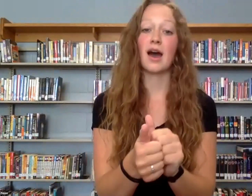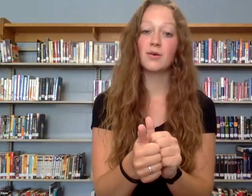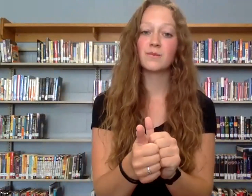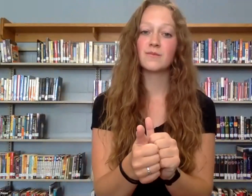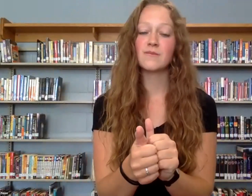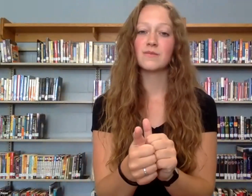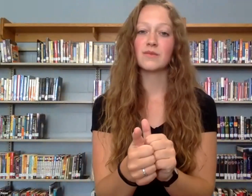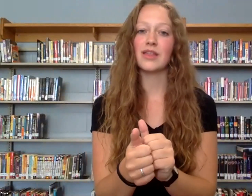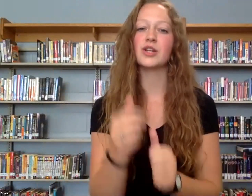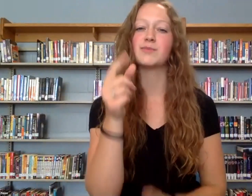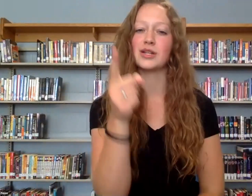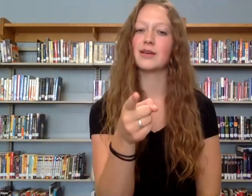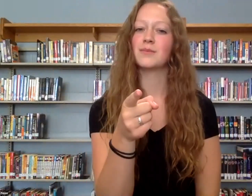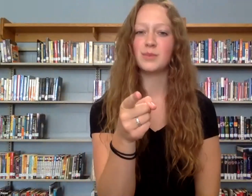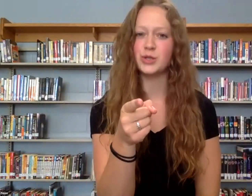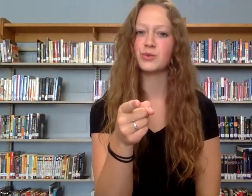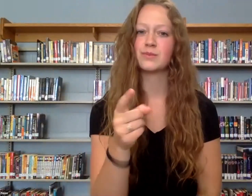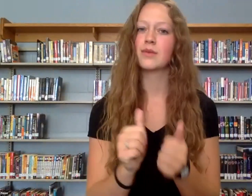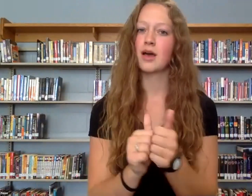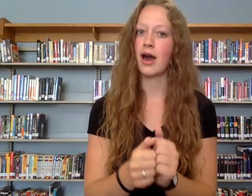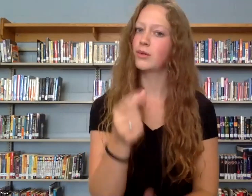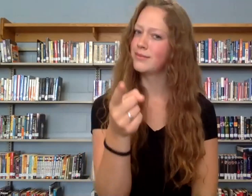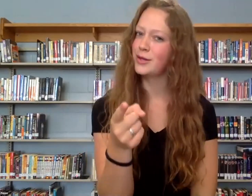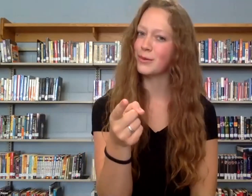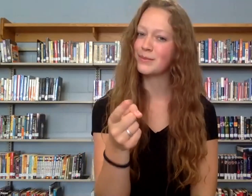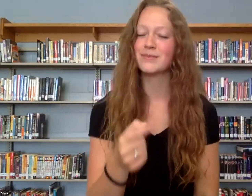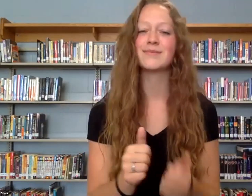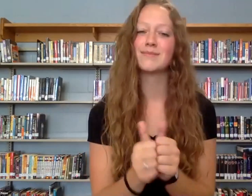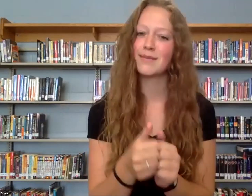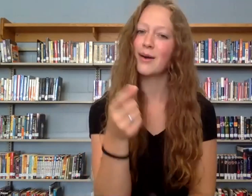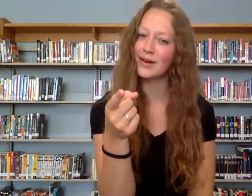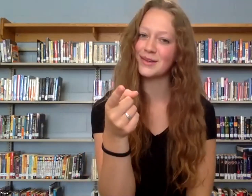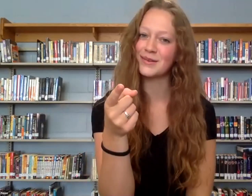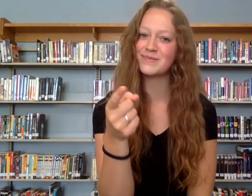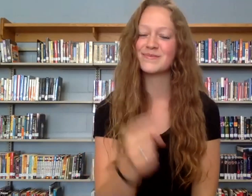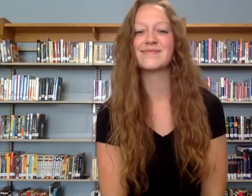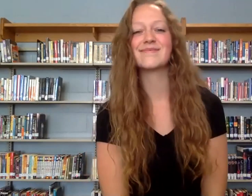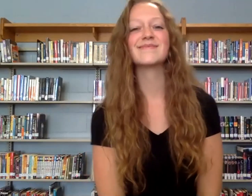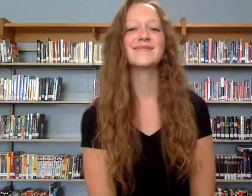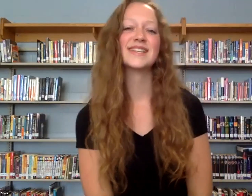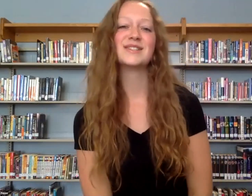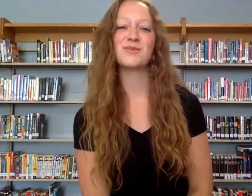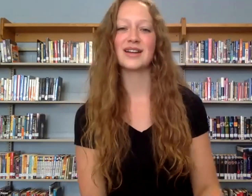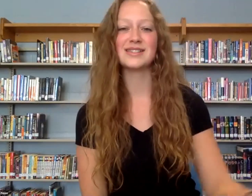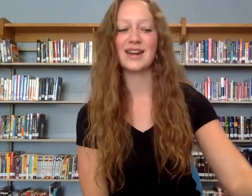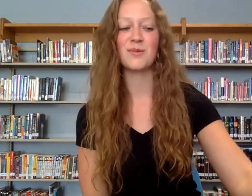how, and then you just point to them. You. How? You. How are you? You practiced that a couple